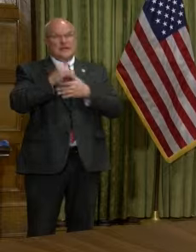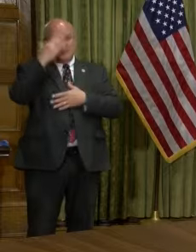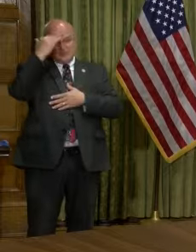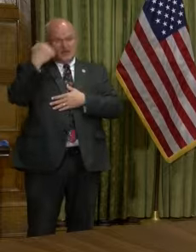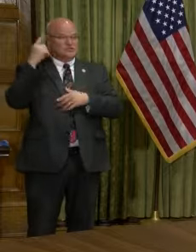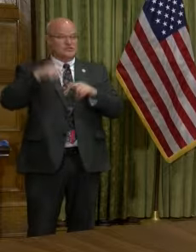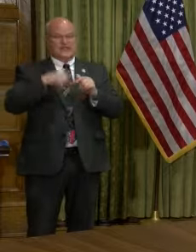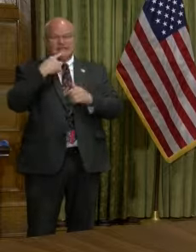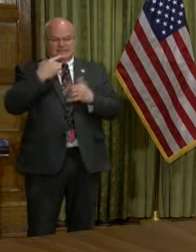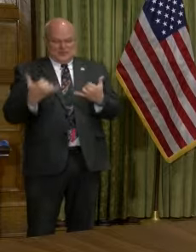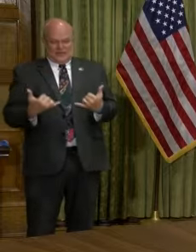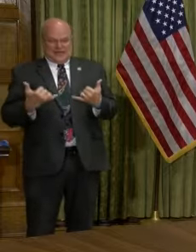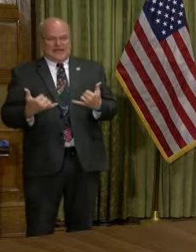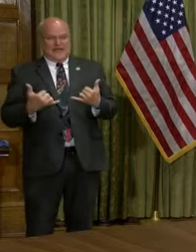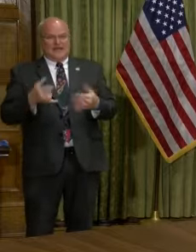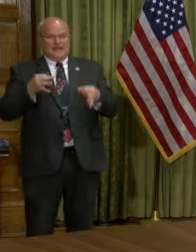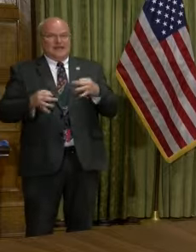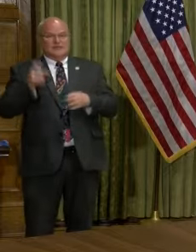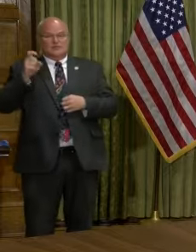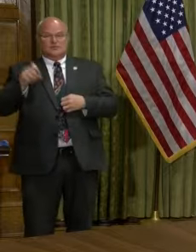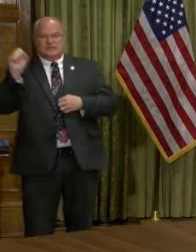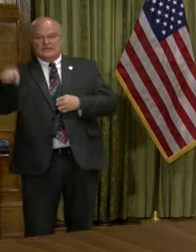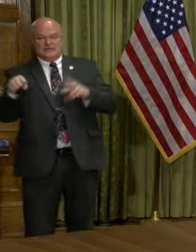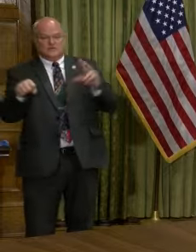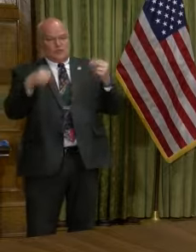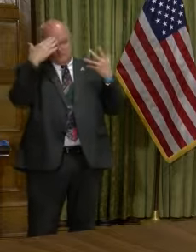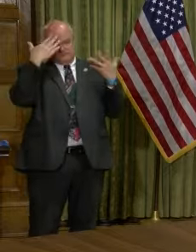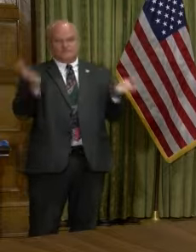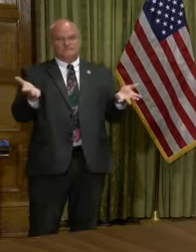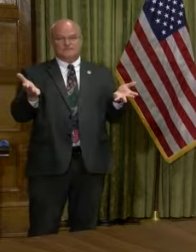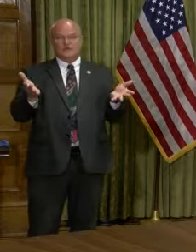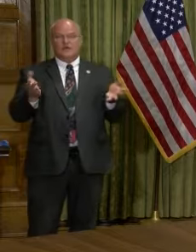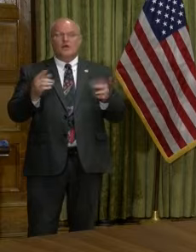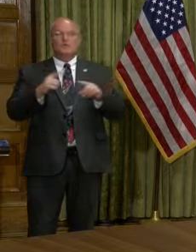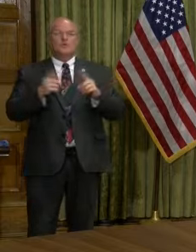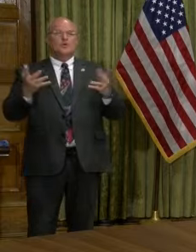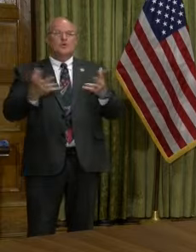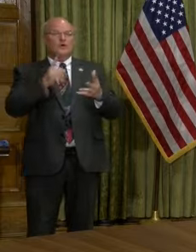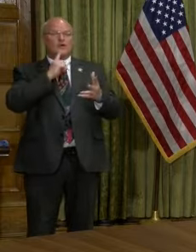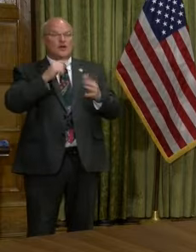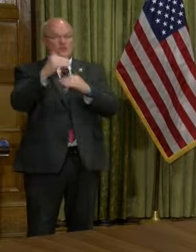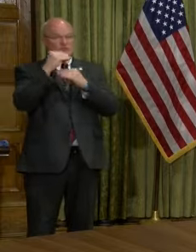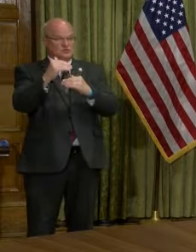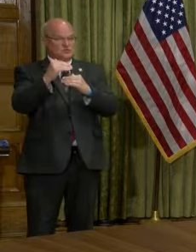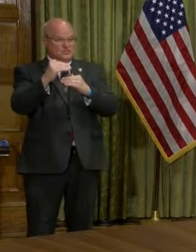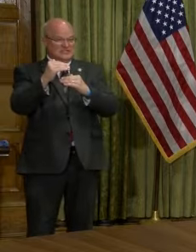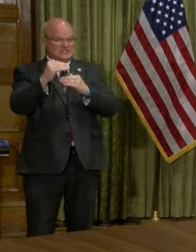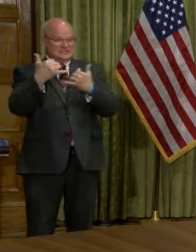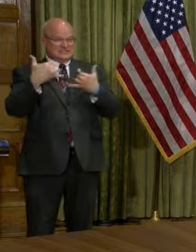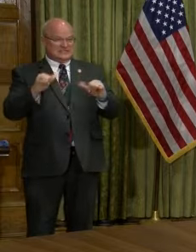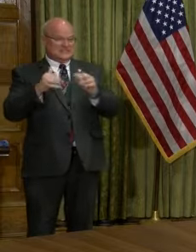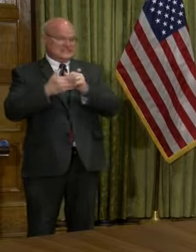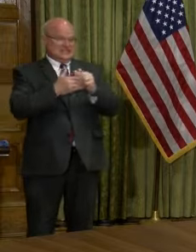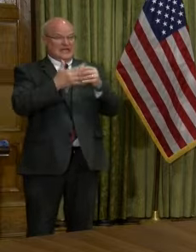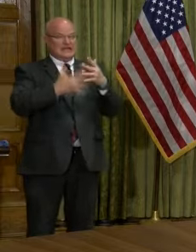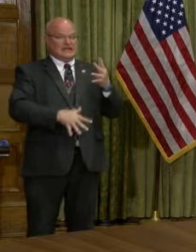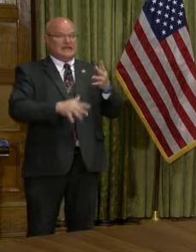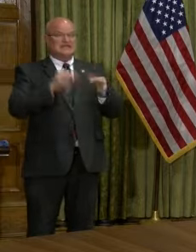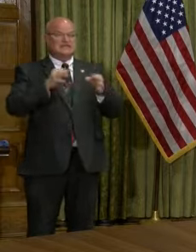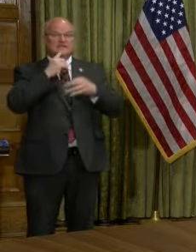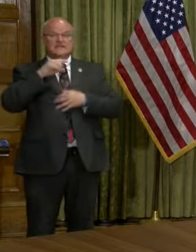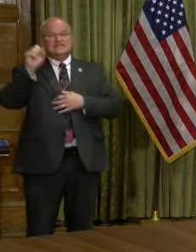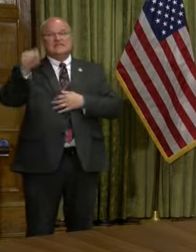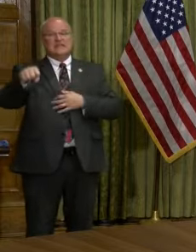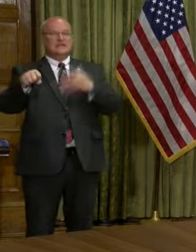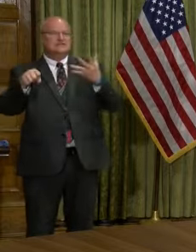because you can't say right now whether it should be yes or no, and what are the restrictions and guidelines if it is